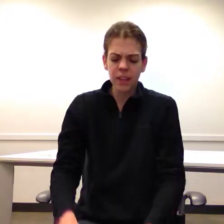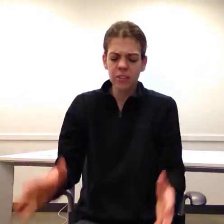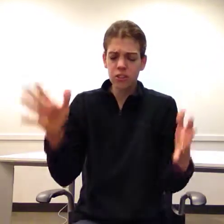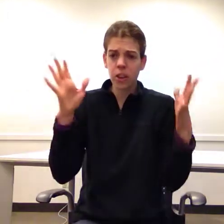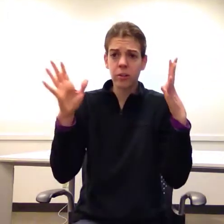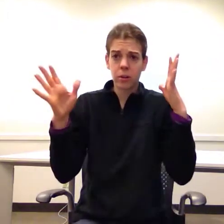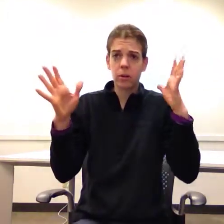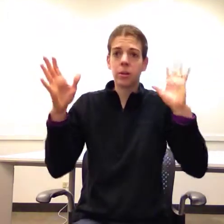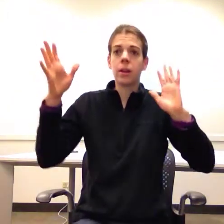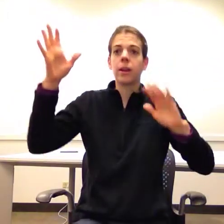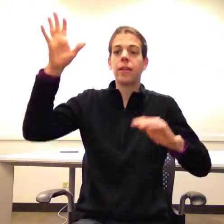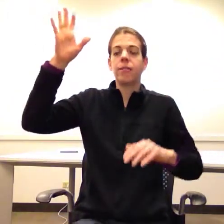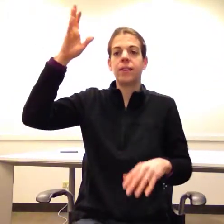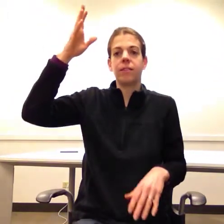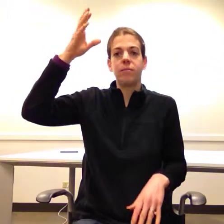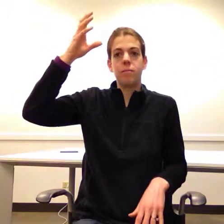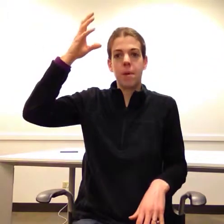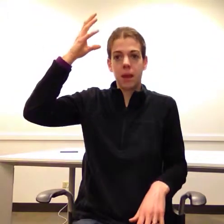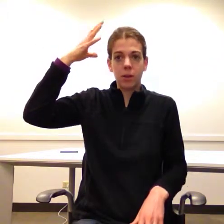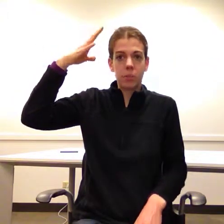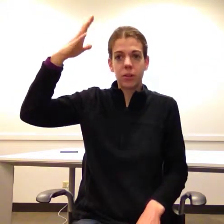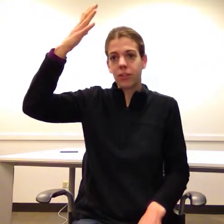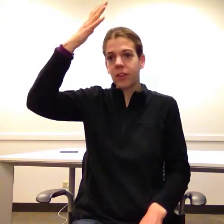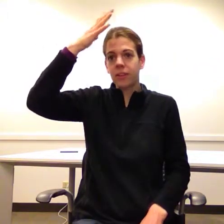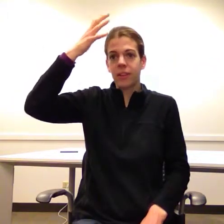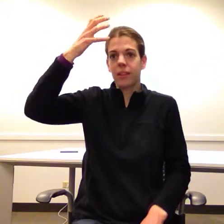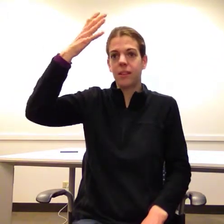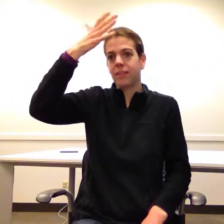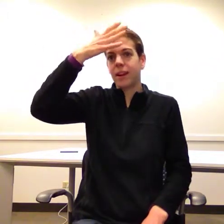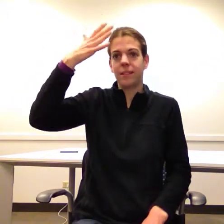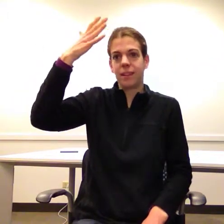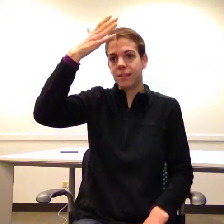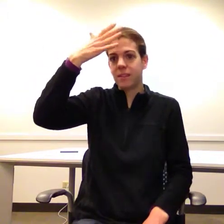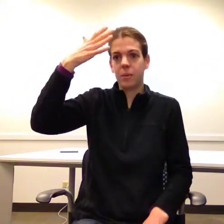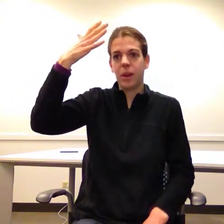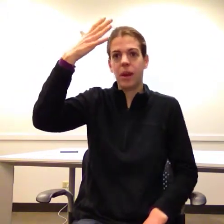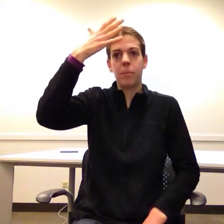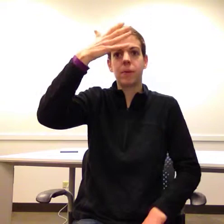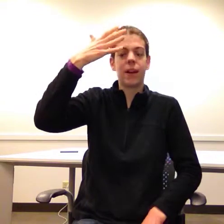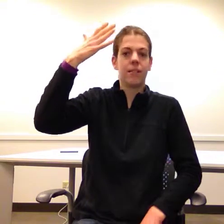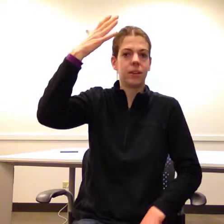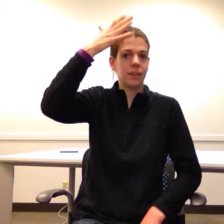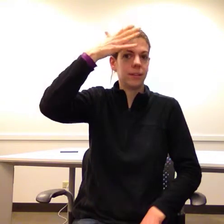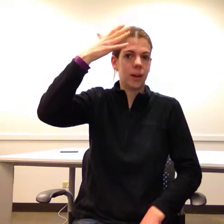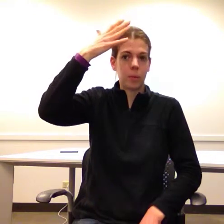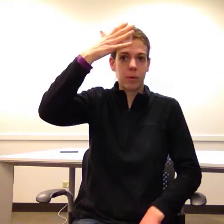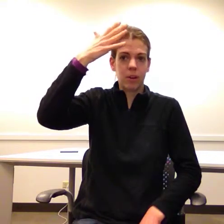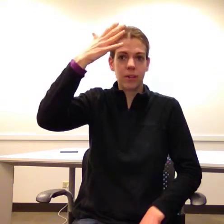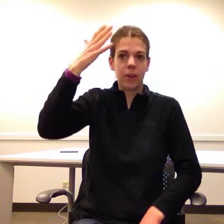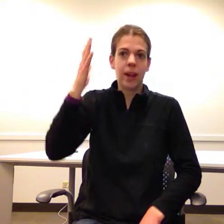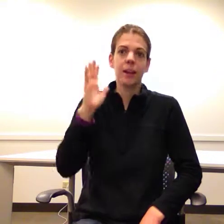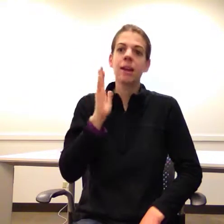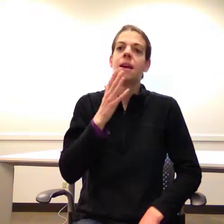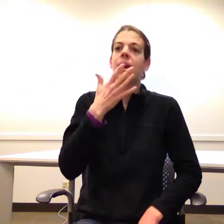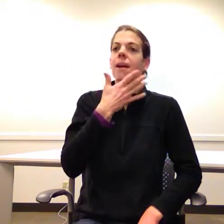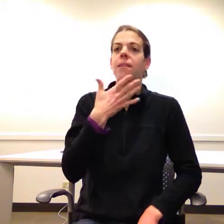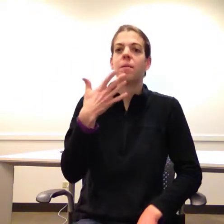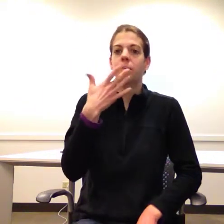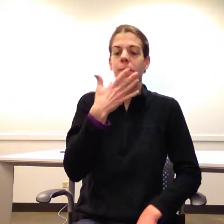in general, if it's a male person, then the sign tends to be up kind of on the upper part of your head, and if